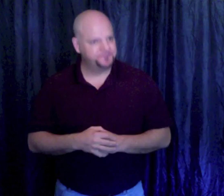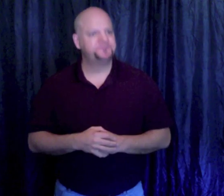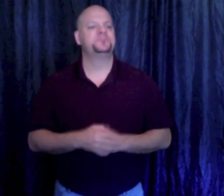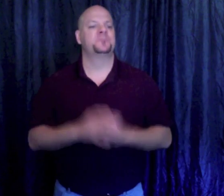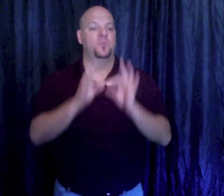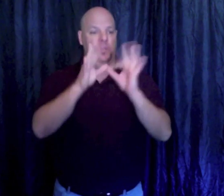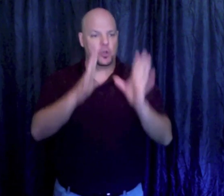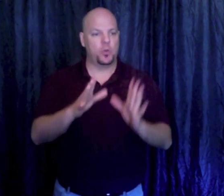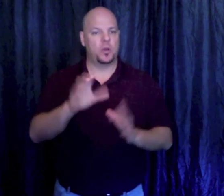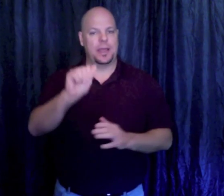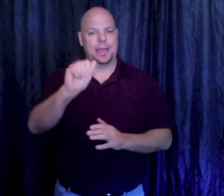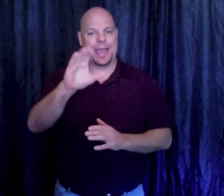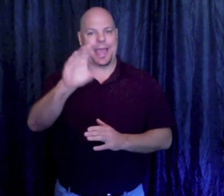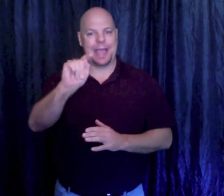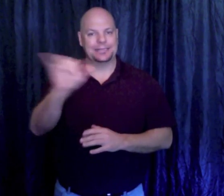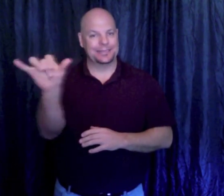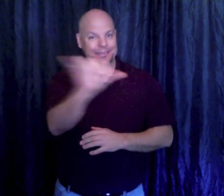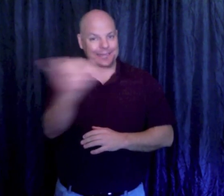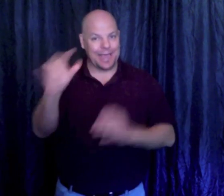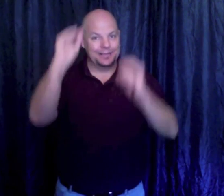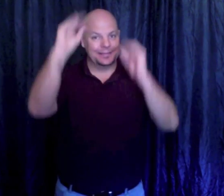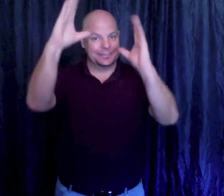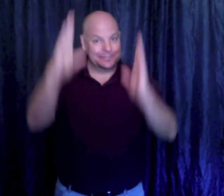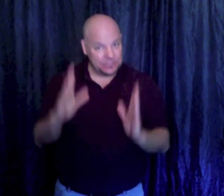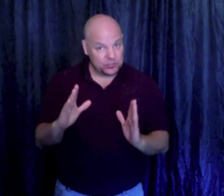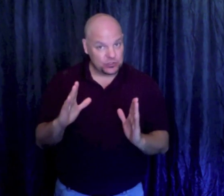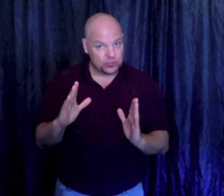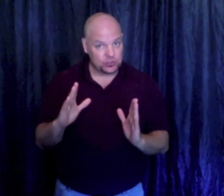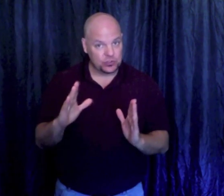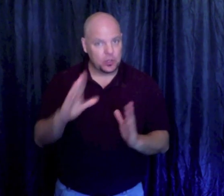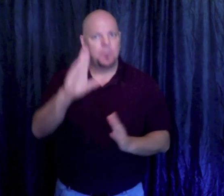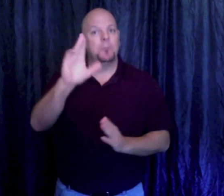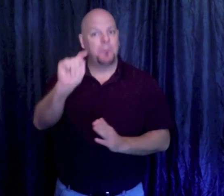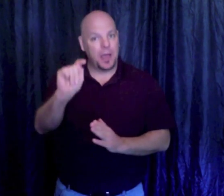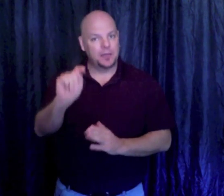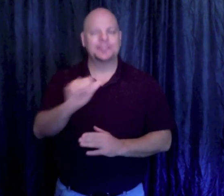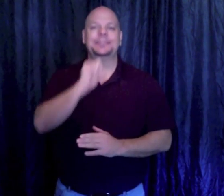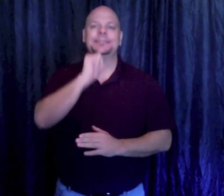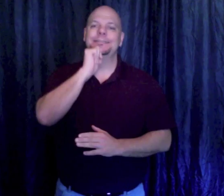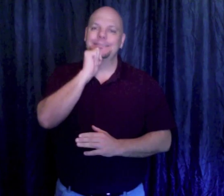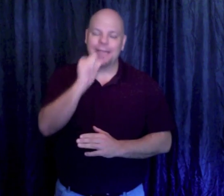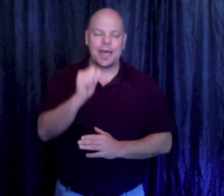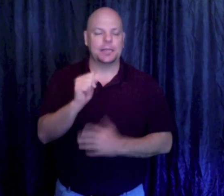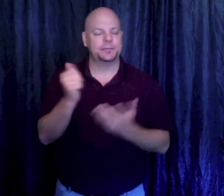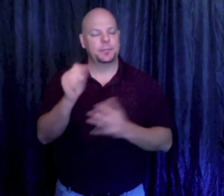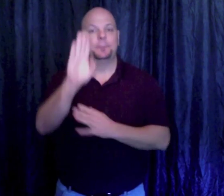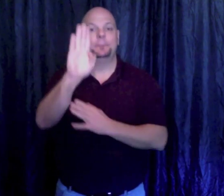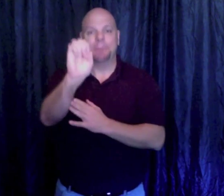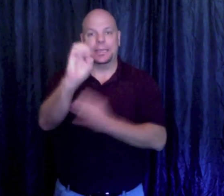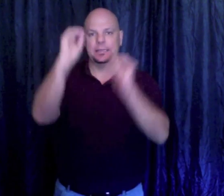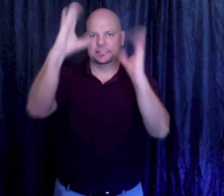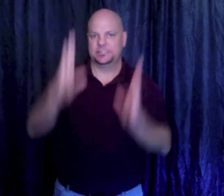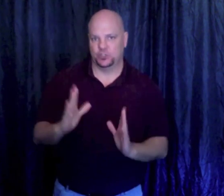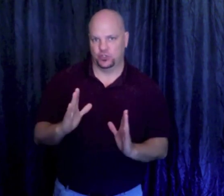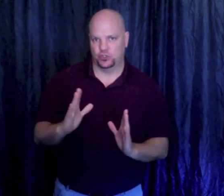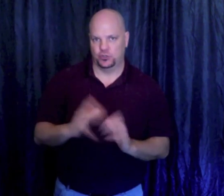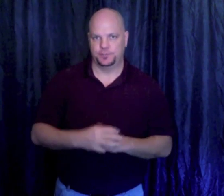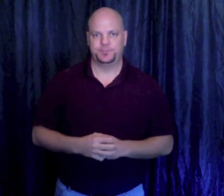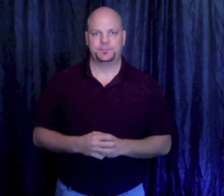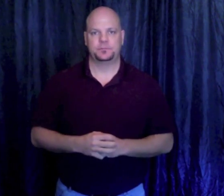the teacher, but not be the teacher, and through facial expressions